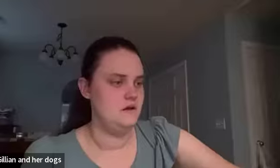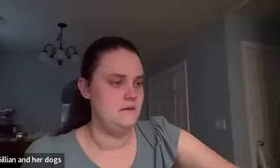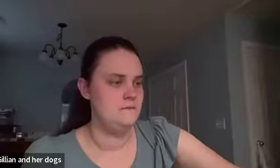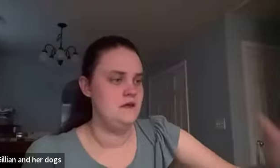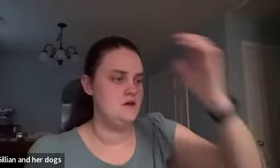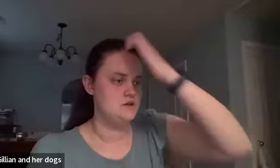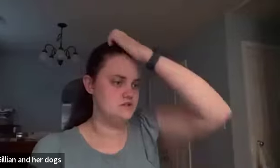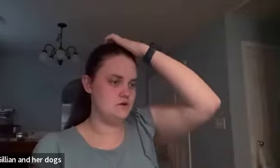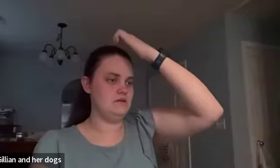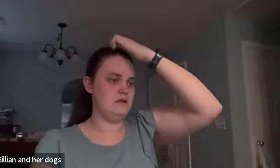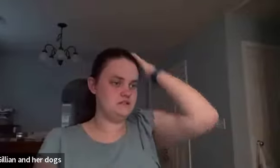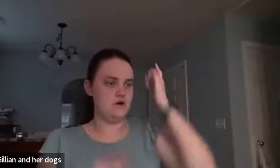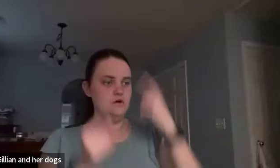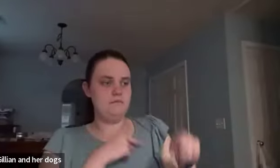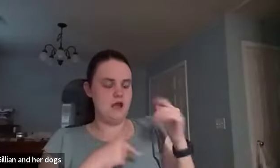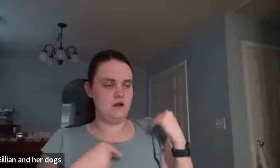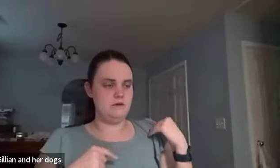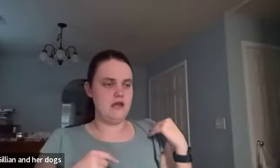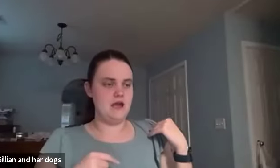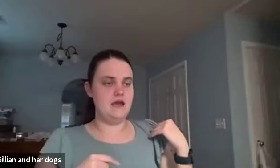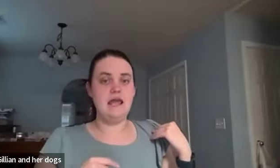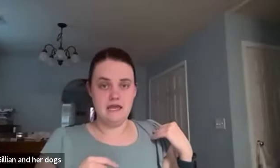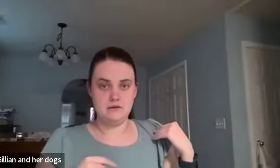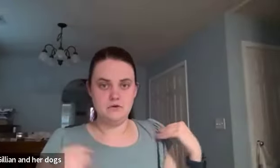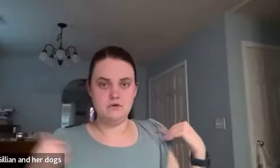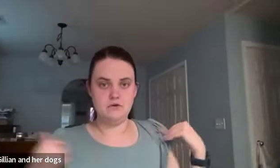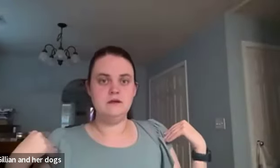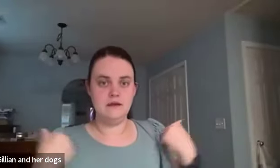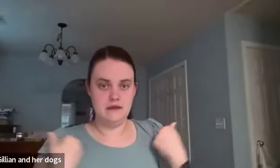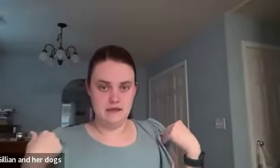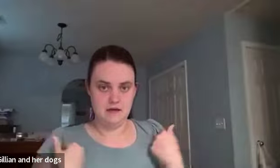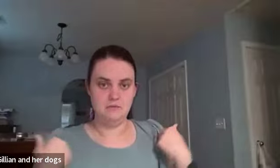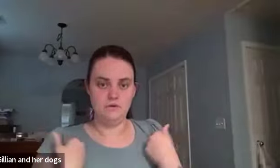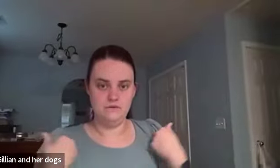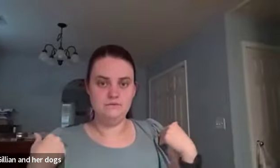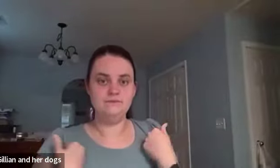Okay. So let's go back. We had animal, animal,